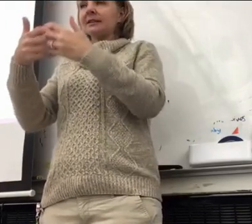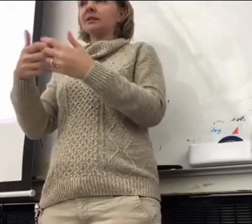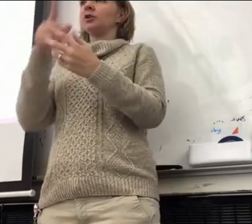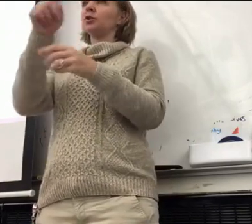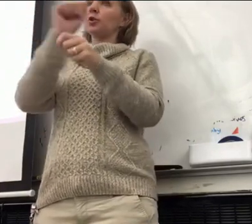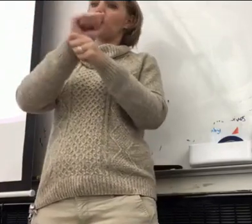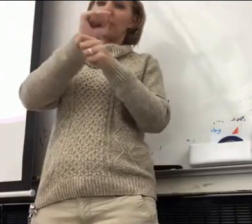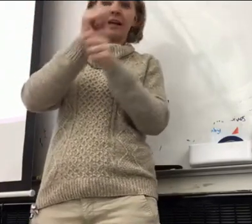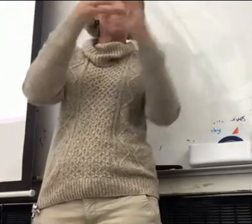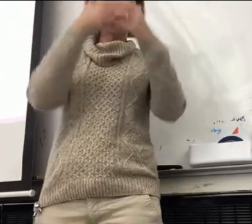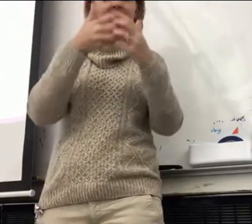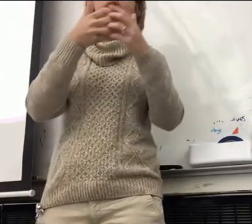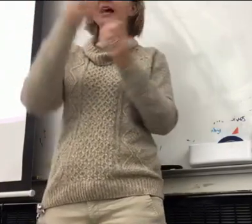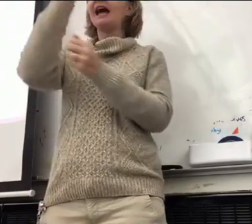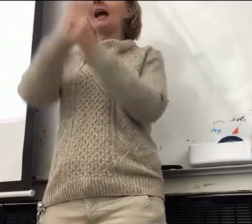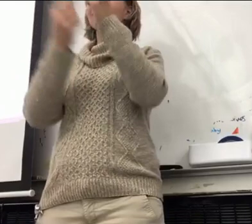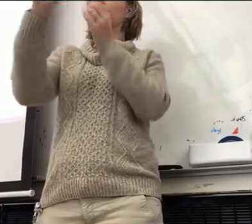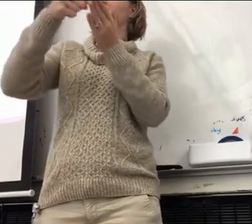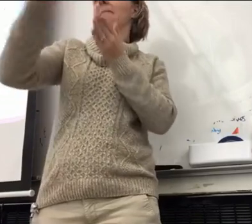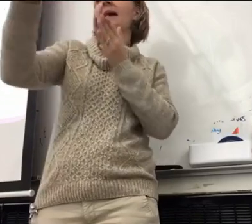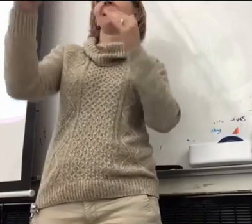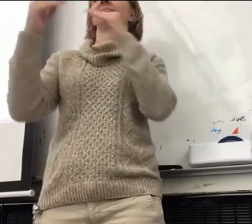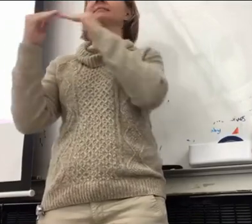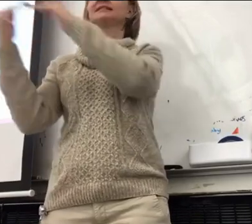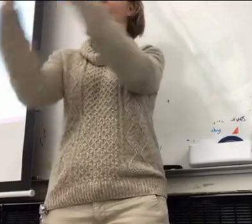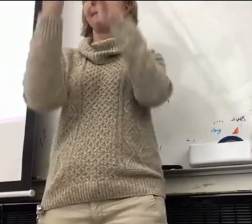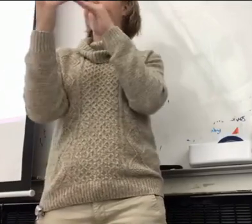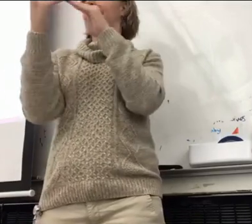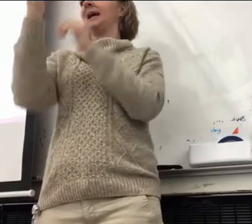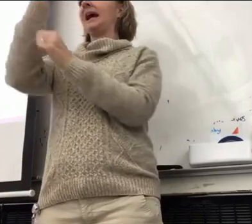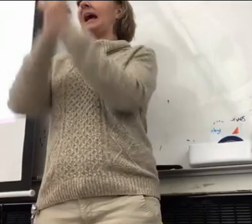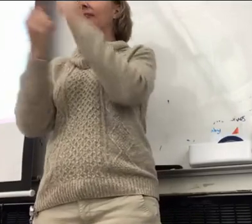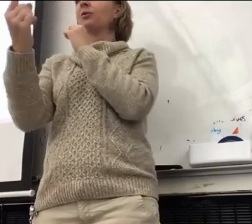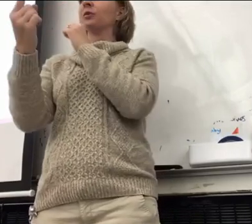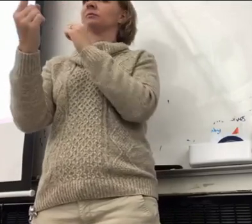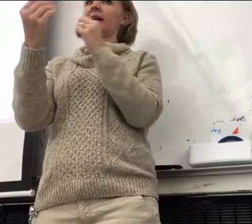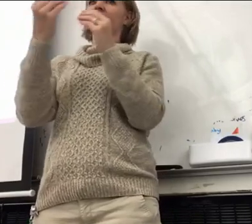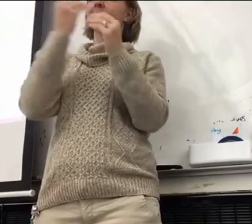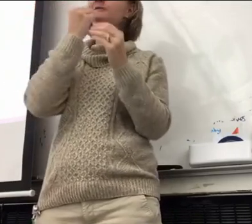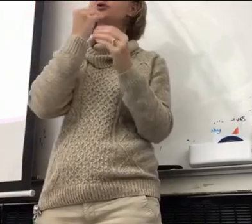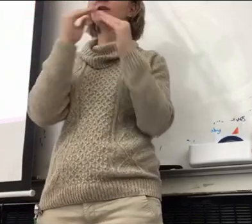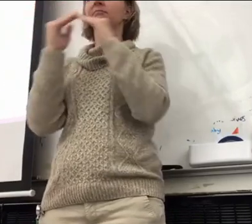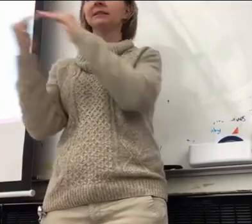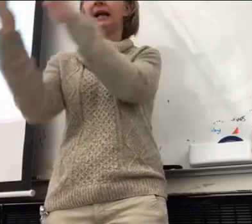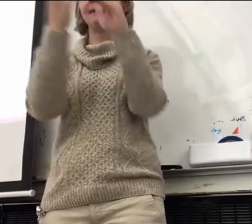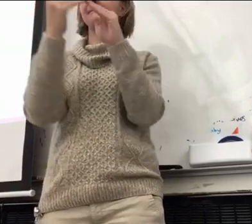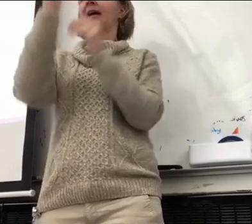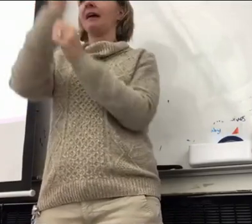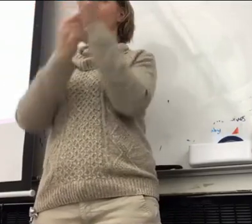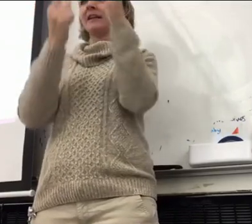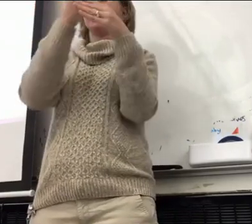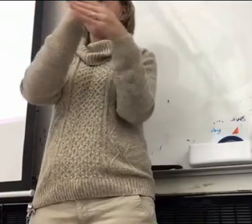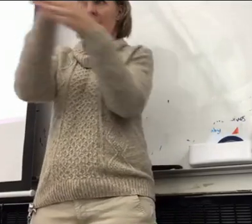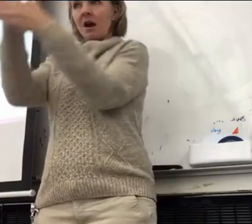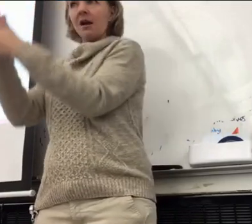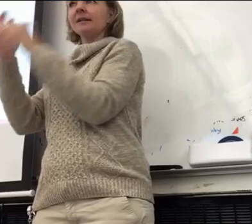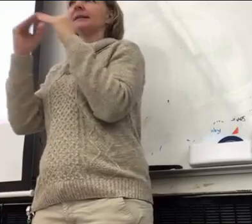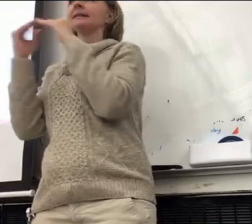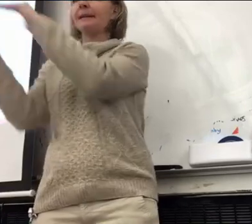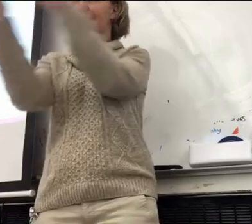in the factory, everybody receives the same pay. Everybody pulls all the food together. Everything gets divvied out. It's on the first